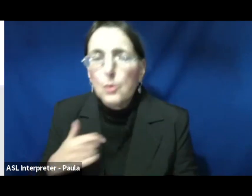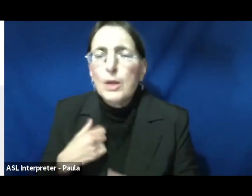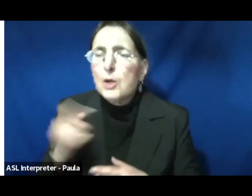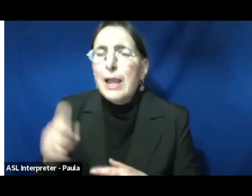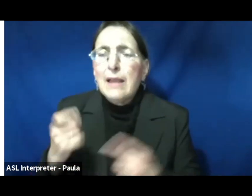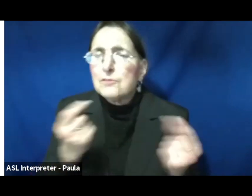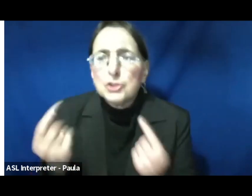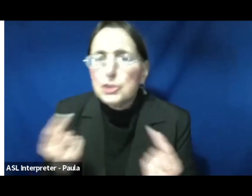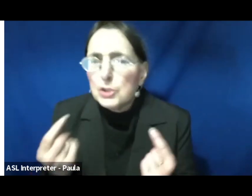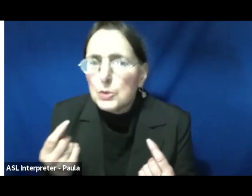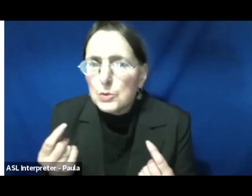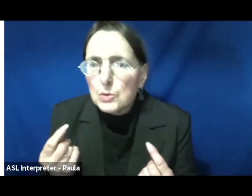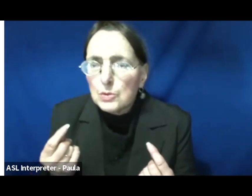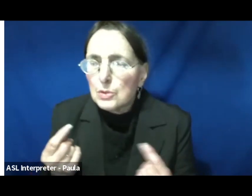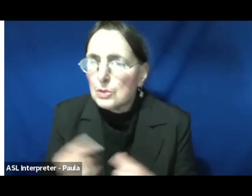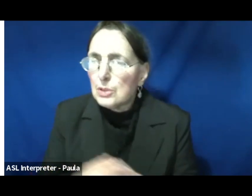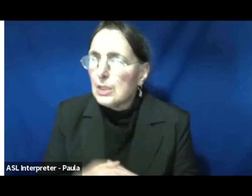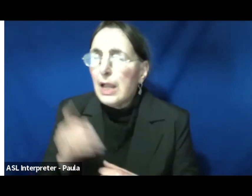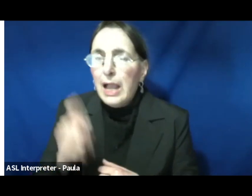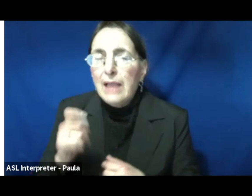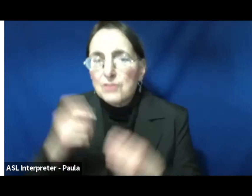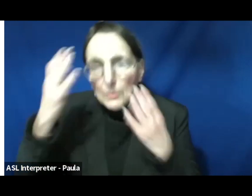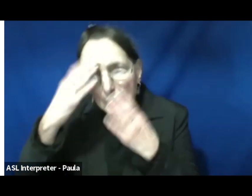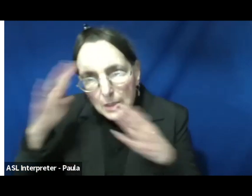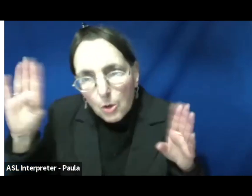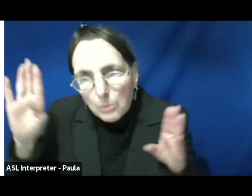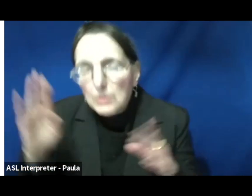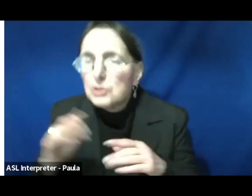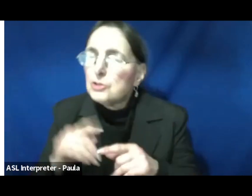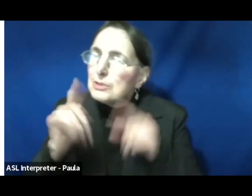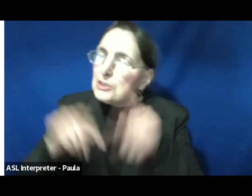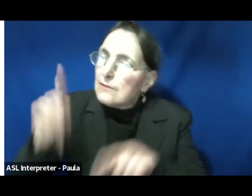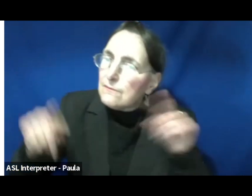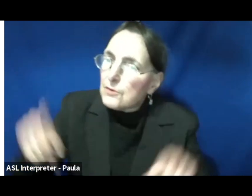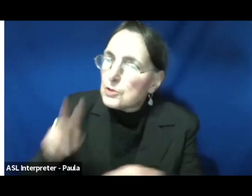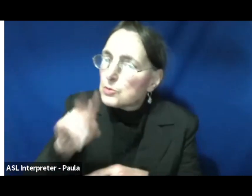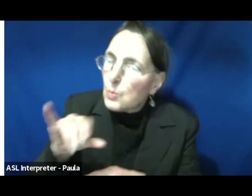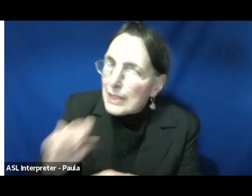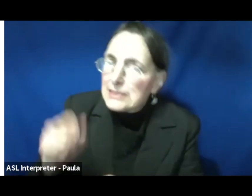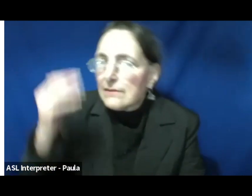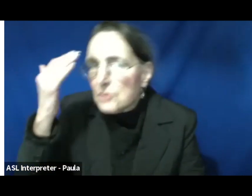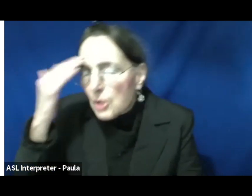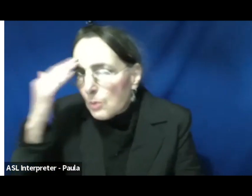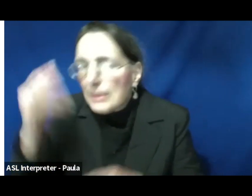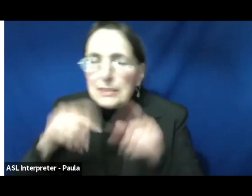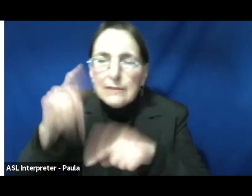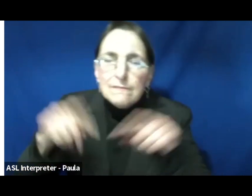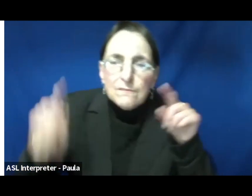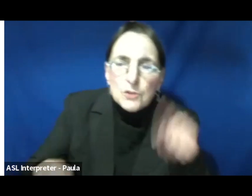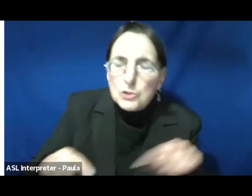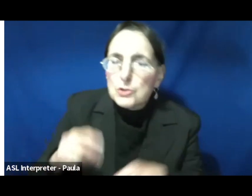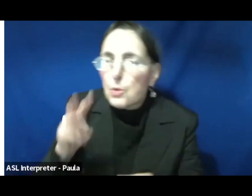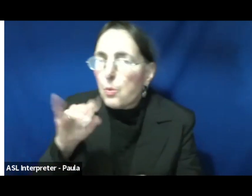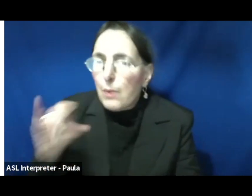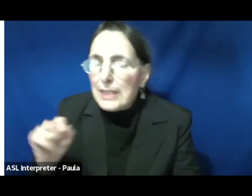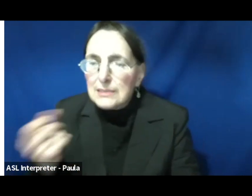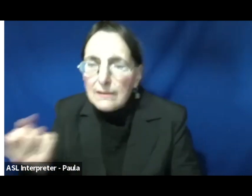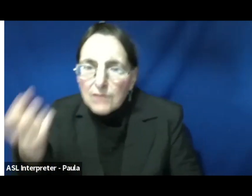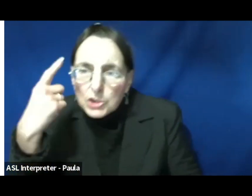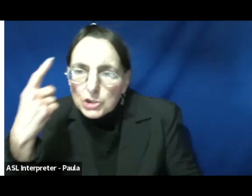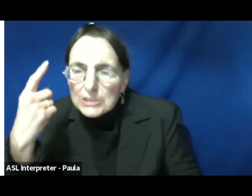I need to be open to diverse ways of knowing, diverse ways of understanding, right? And make sure I provide